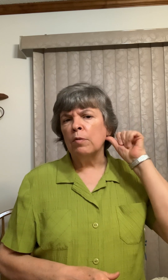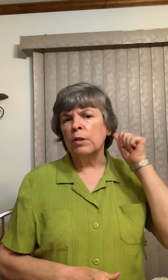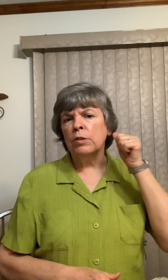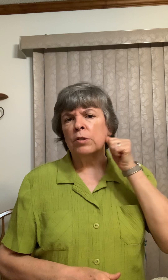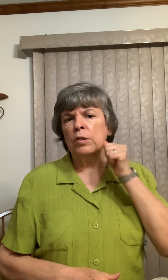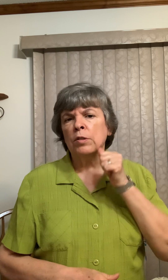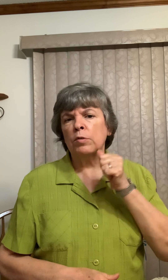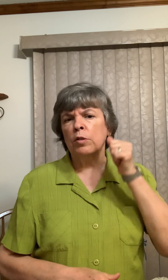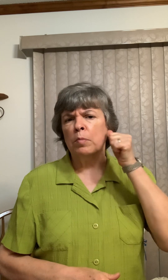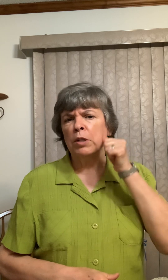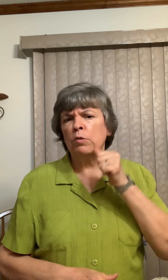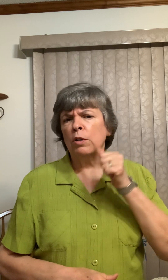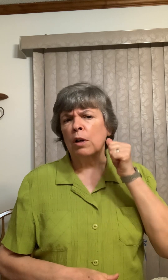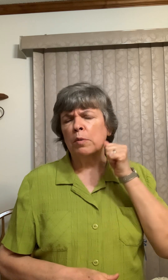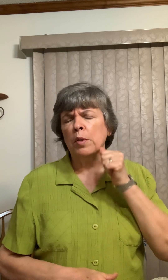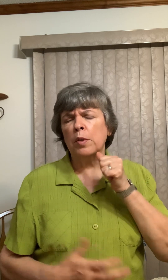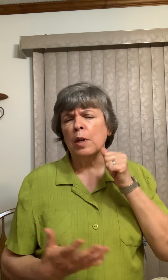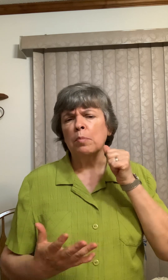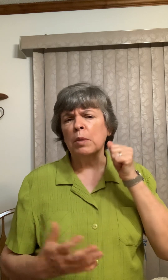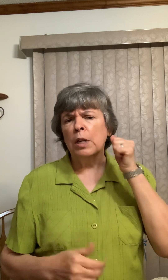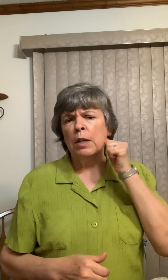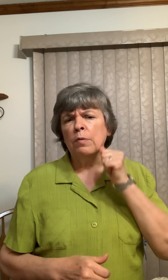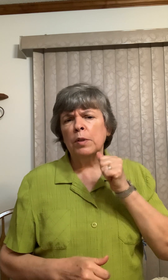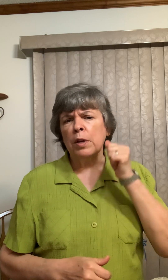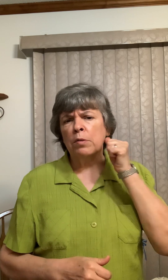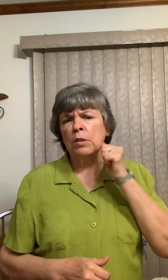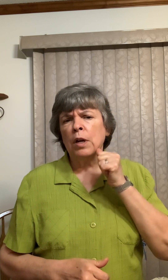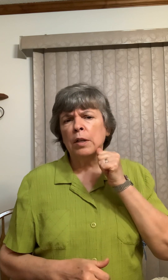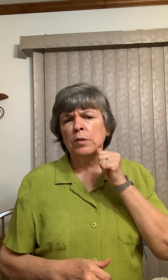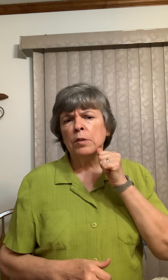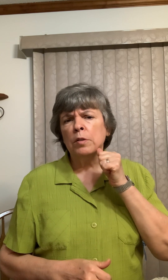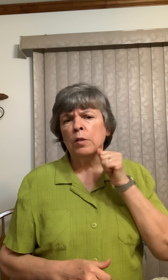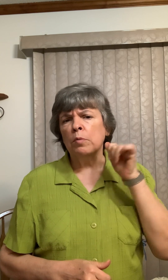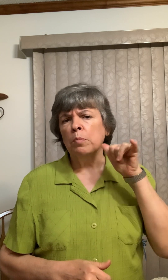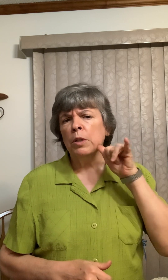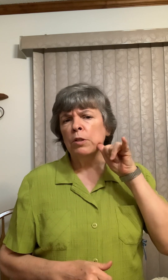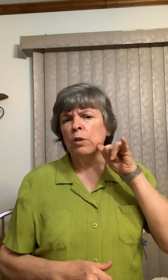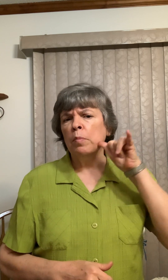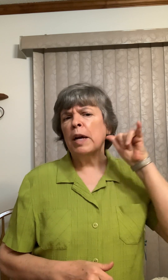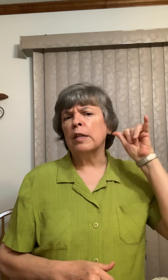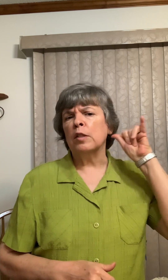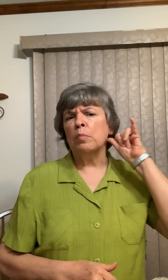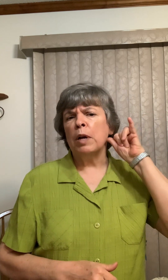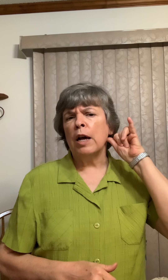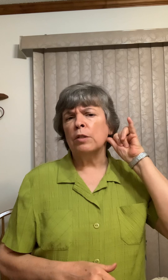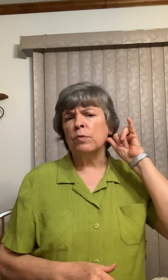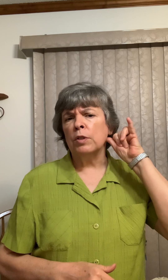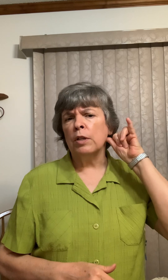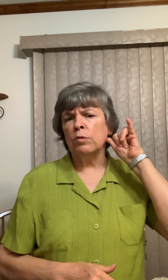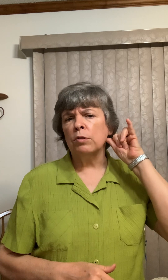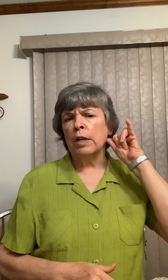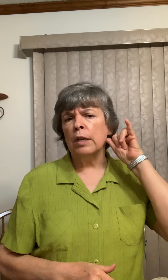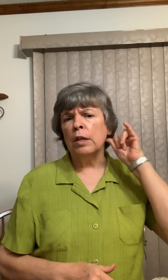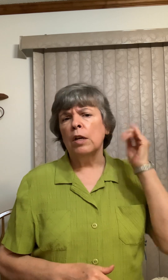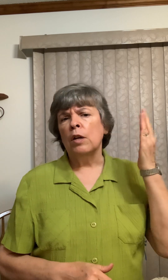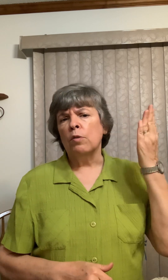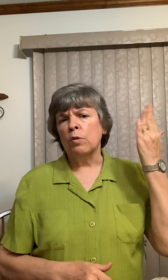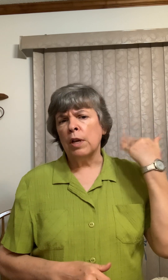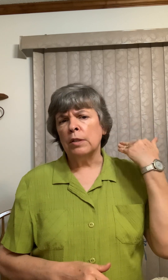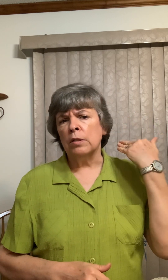reason, just because there's so much going on with the thumb with other signs. So, but you go back into the past for yesterday, or that's the sign